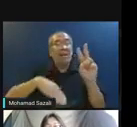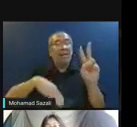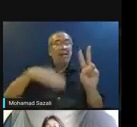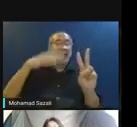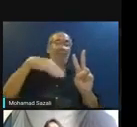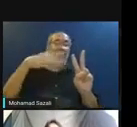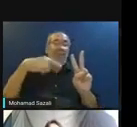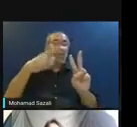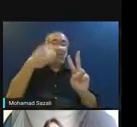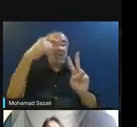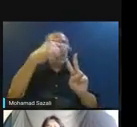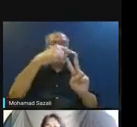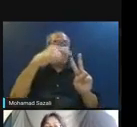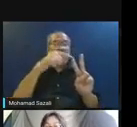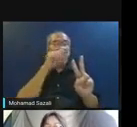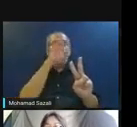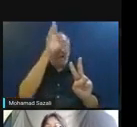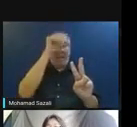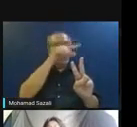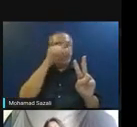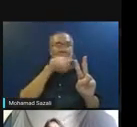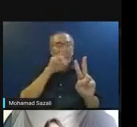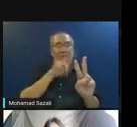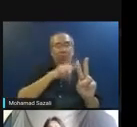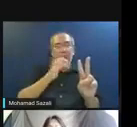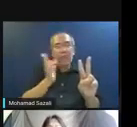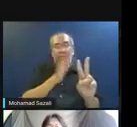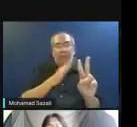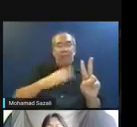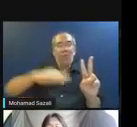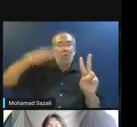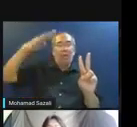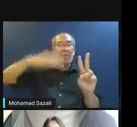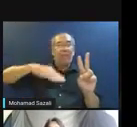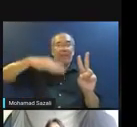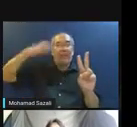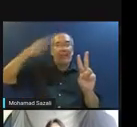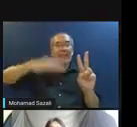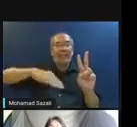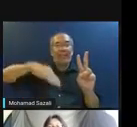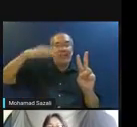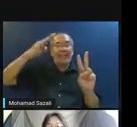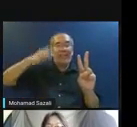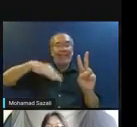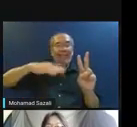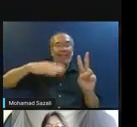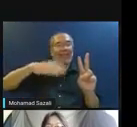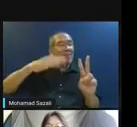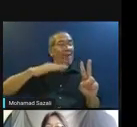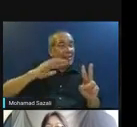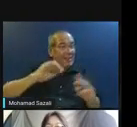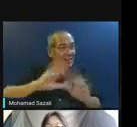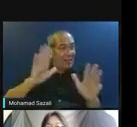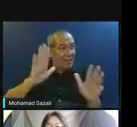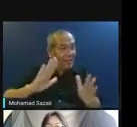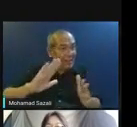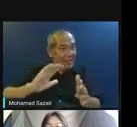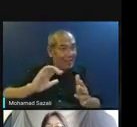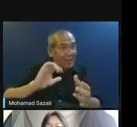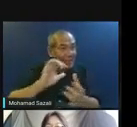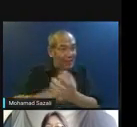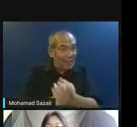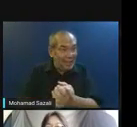So this is how we sign marriage, bersanding for the Malays. So male and female sit together.